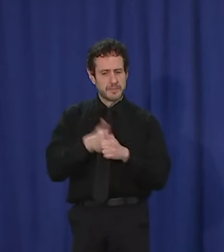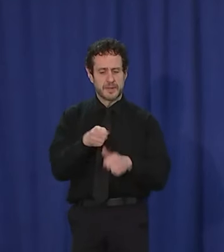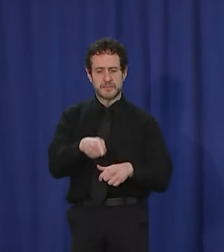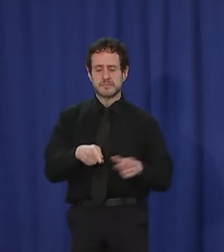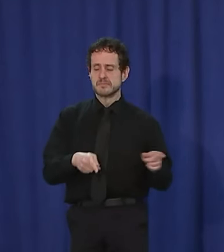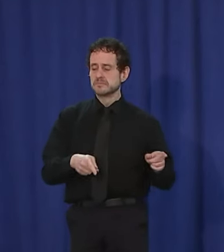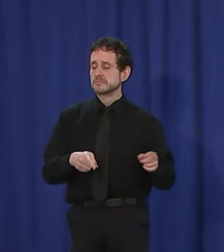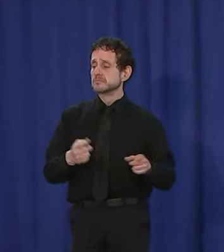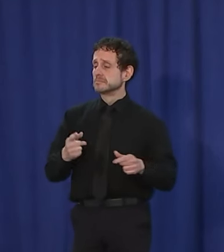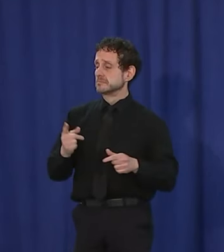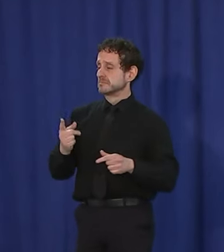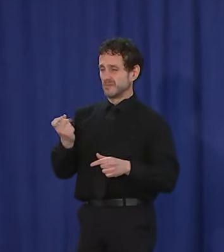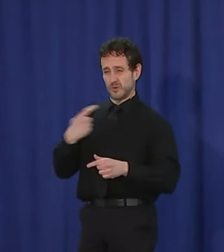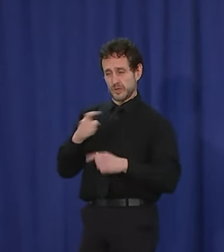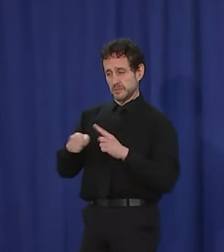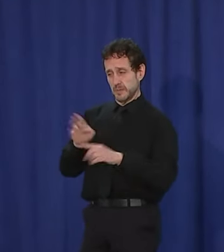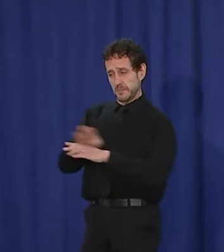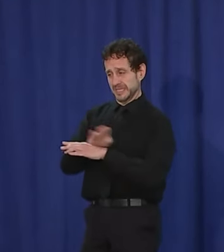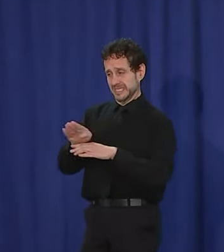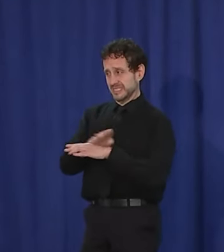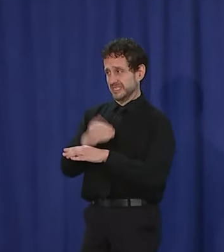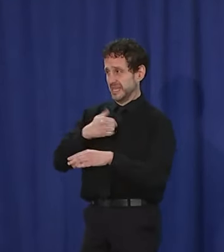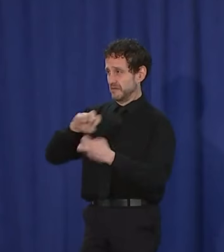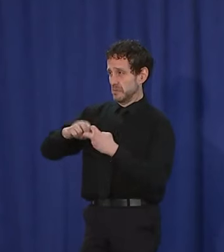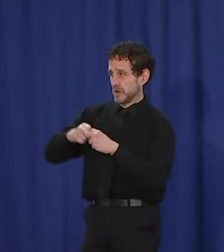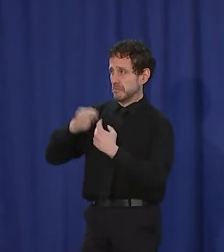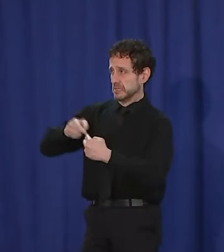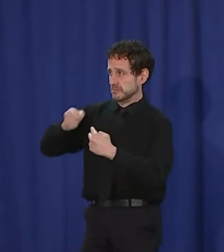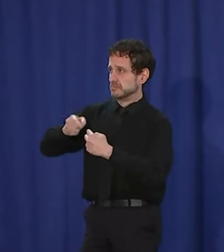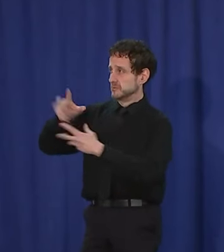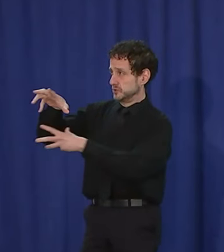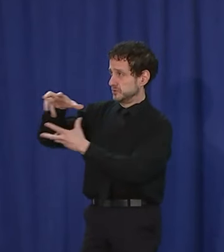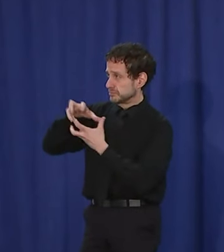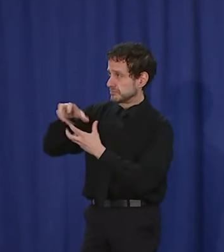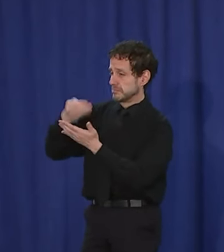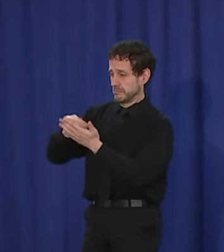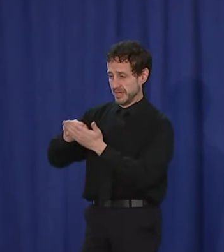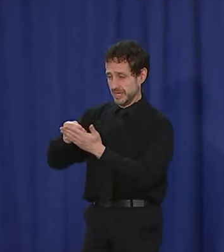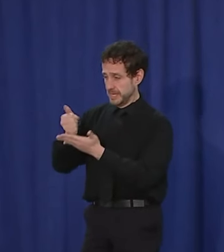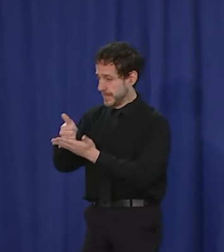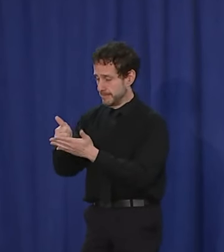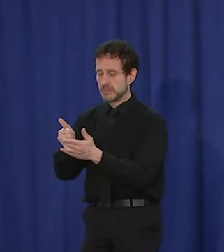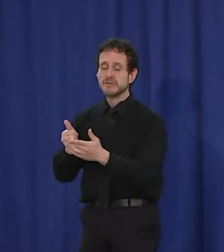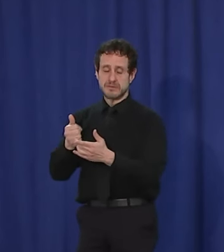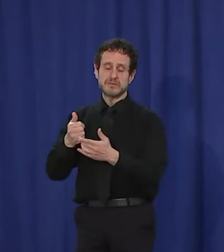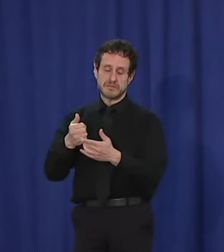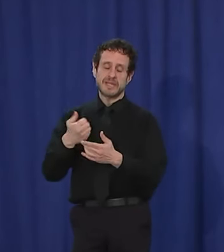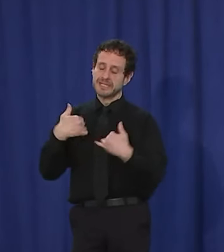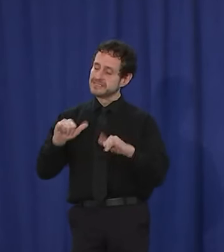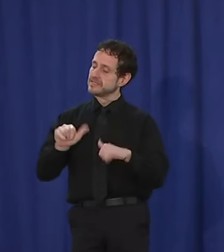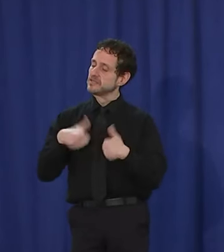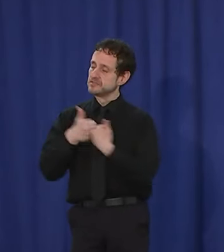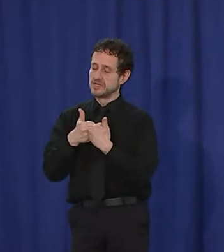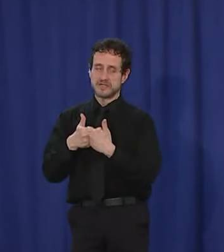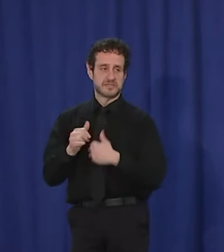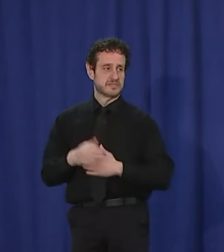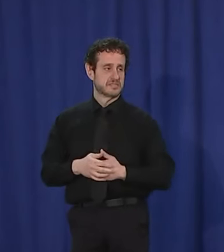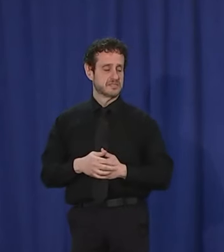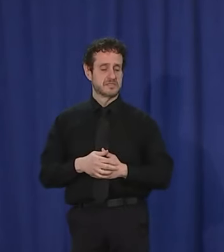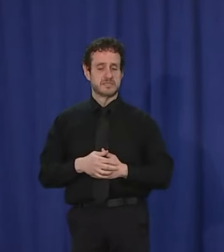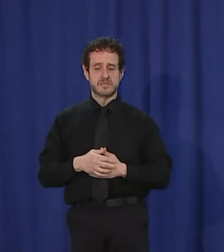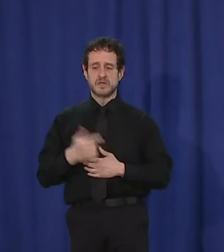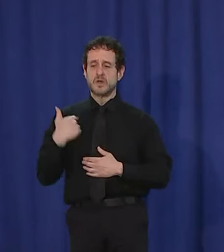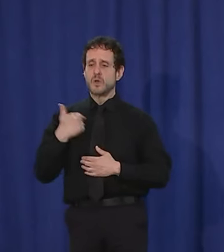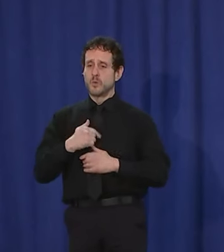complaints about getting access, yes, it continues to be a challenge. And so we are in conversation with a number of